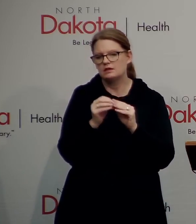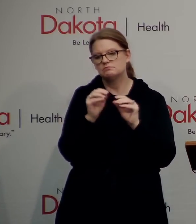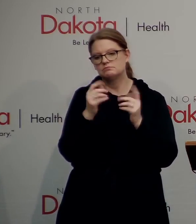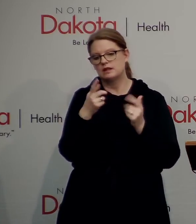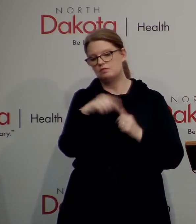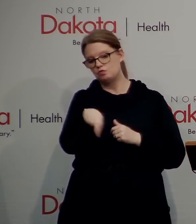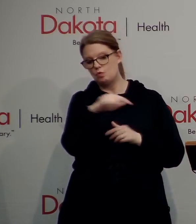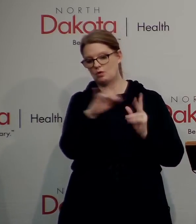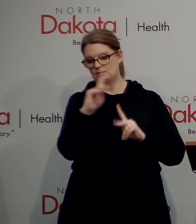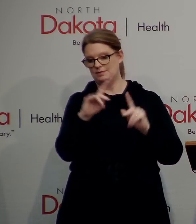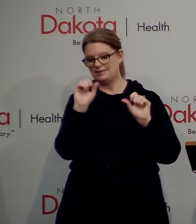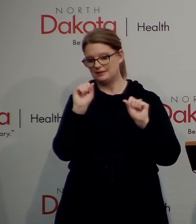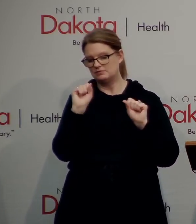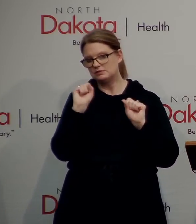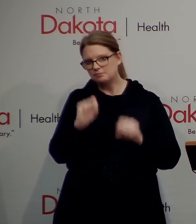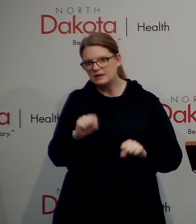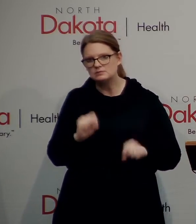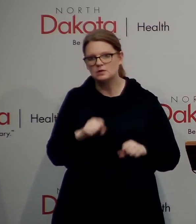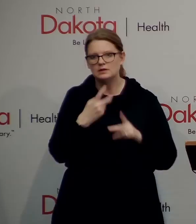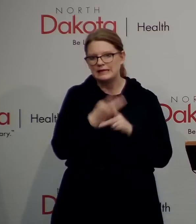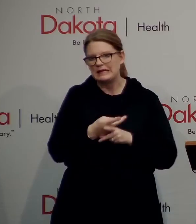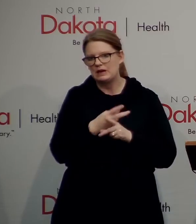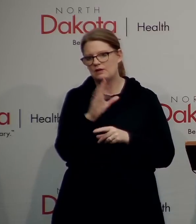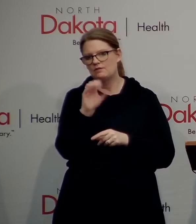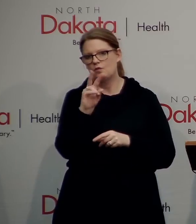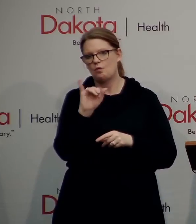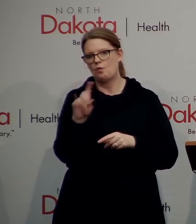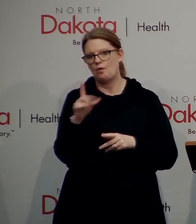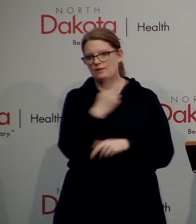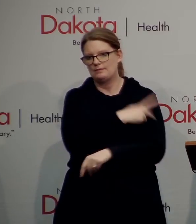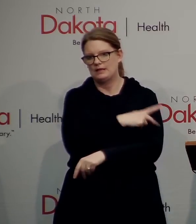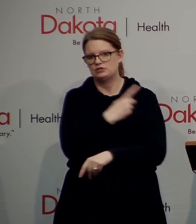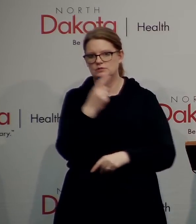So we've got multiple avenues, we're exploring all of them.